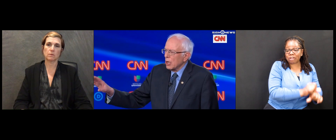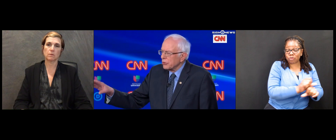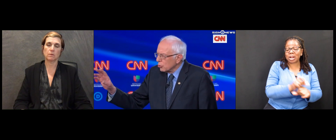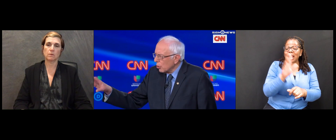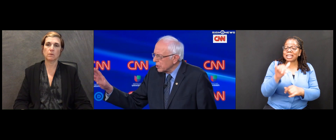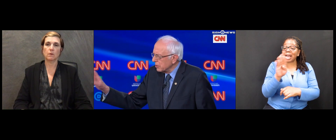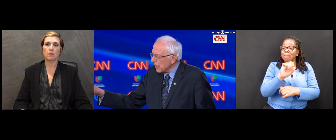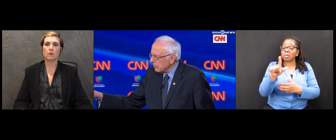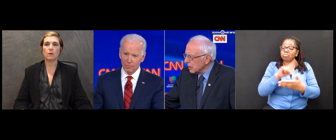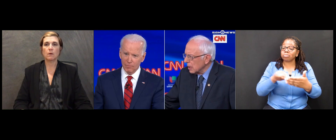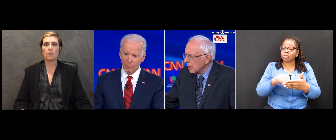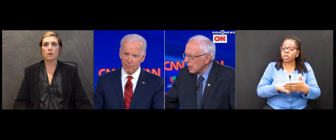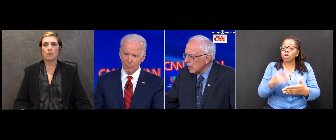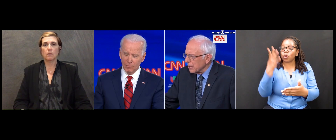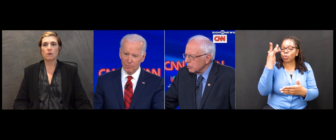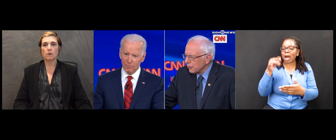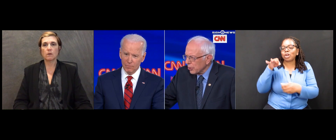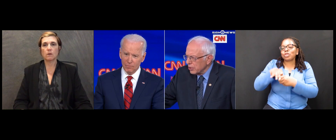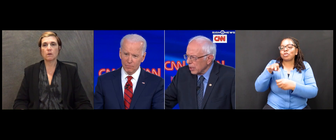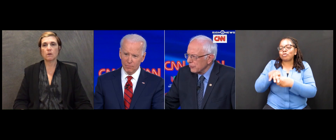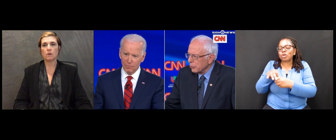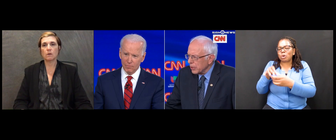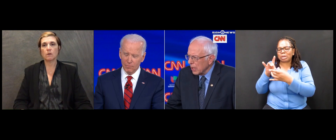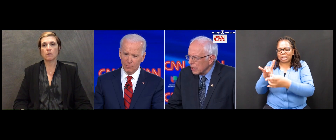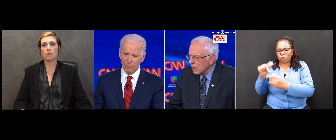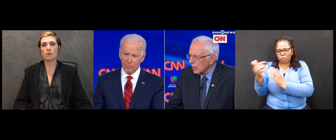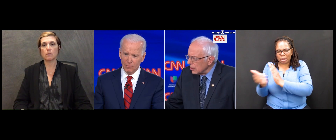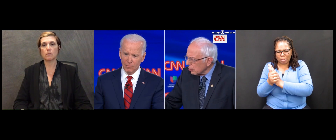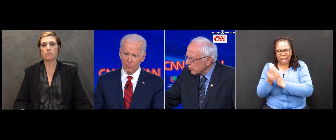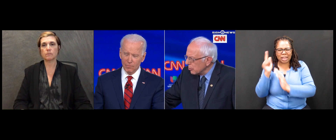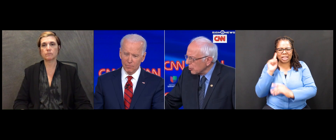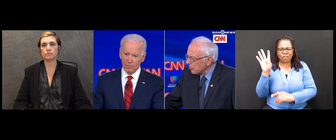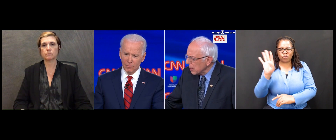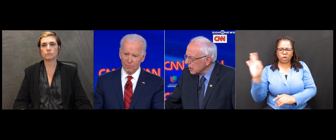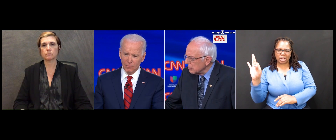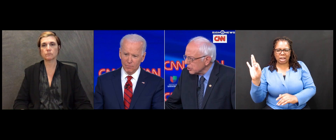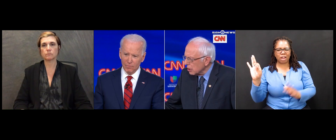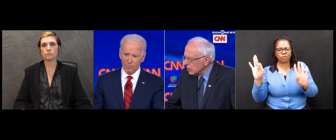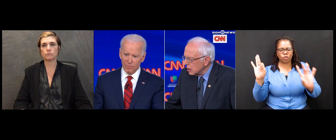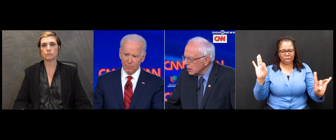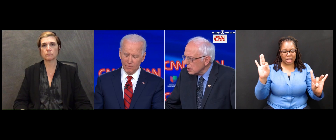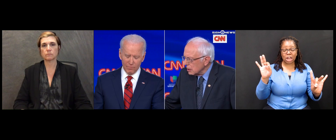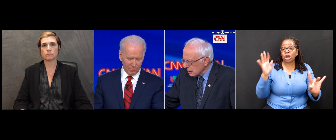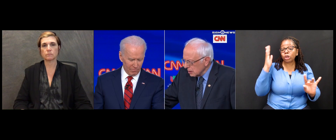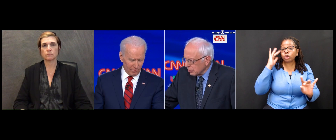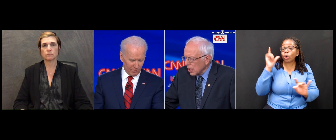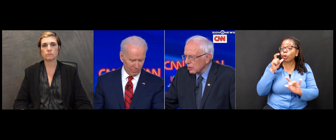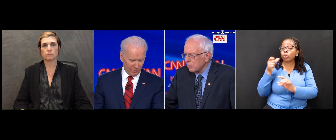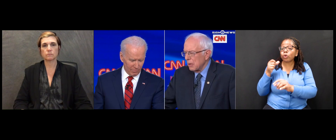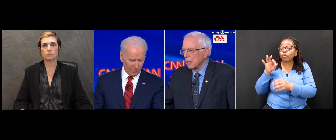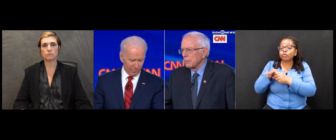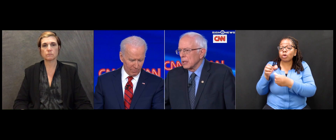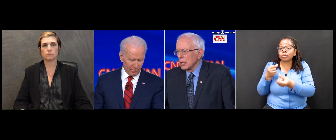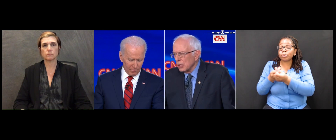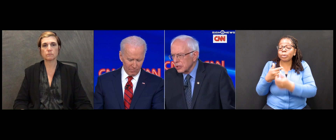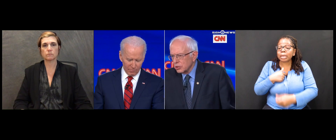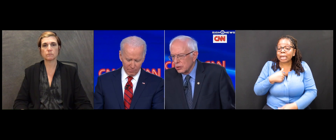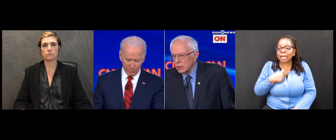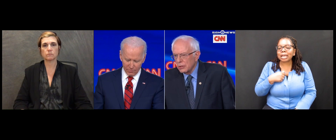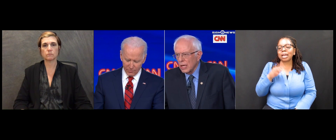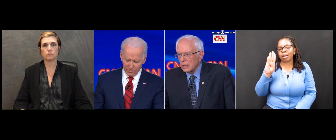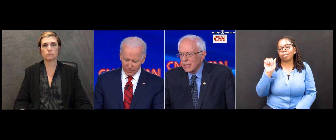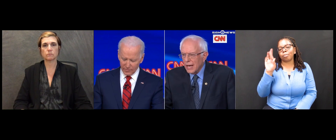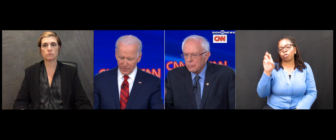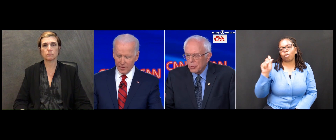vote on the Dorgan Amendment. I think it was 49-48. And you know who voted with me on that one, Joe? Barack Obama. He